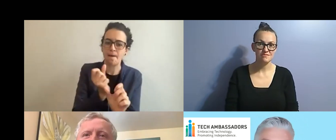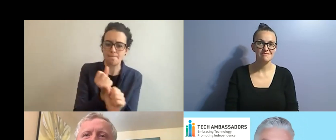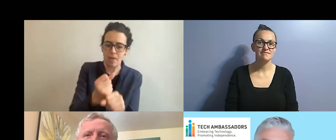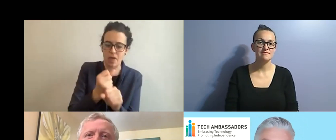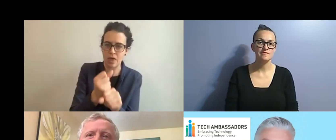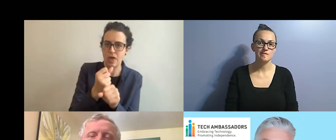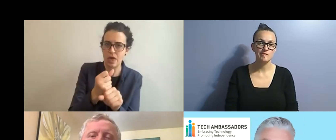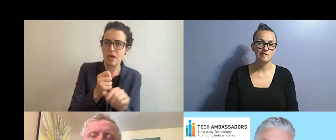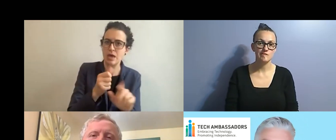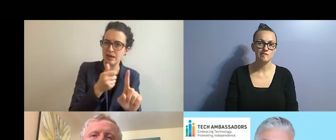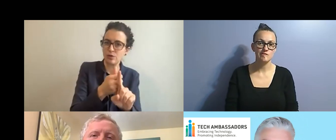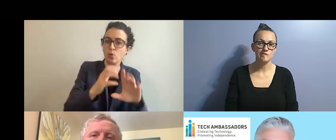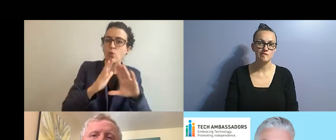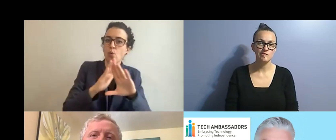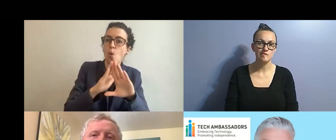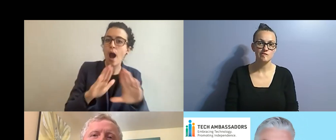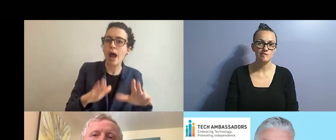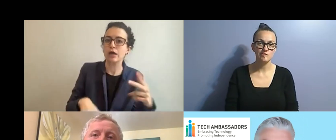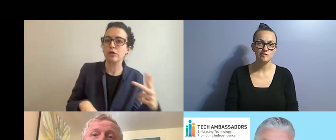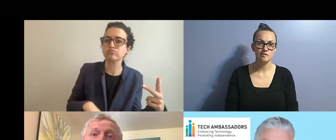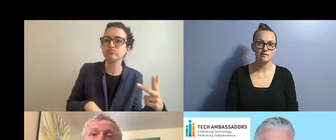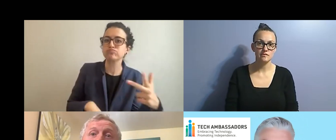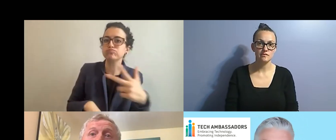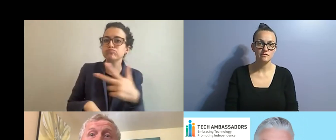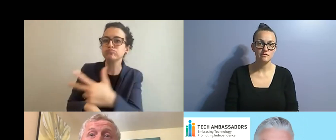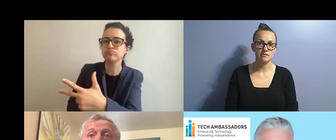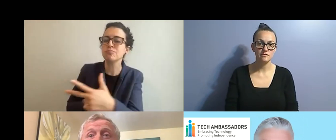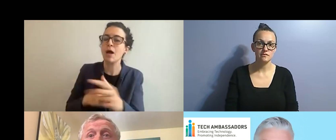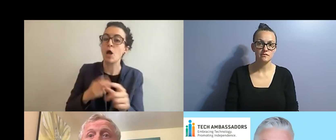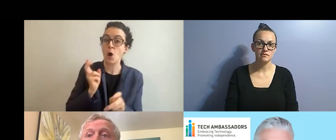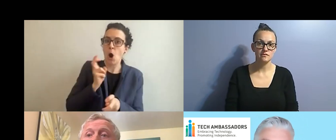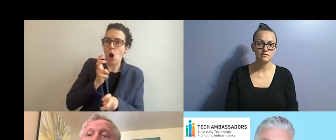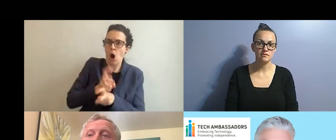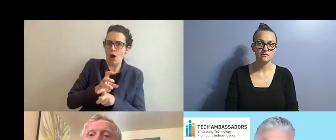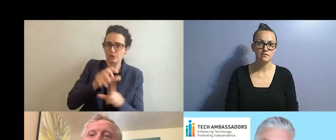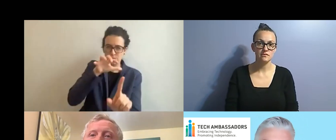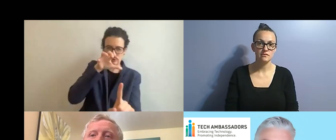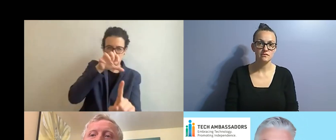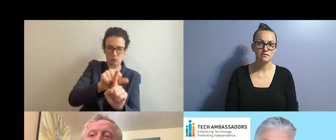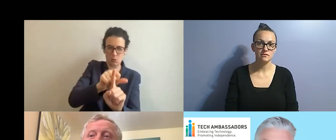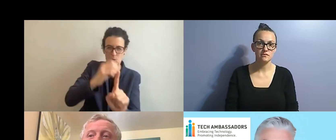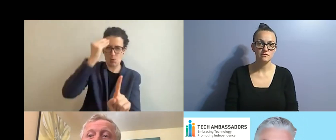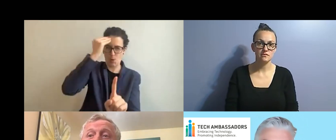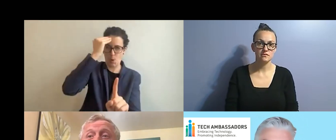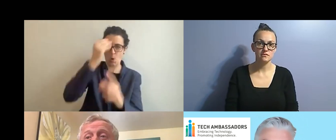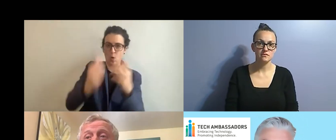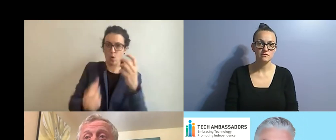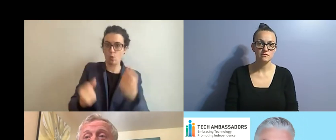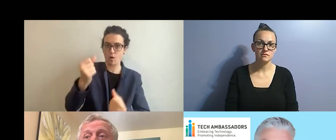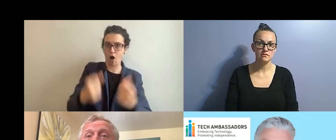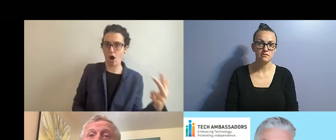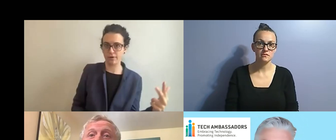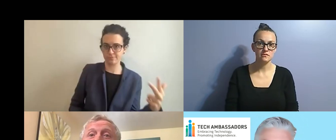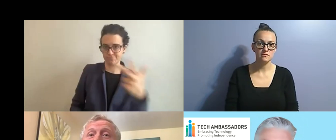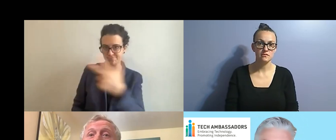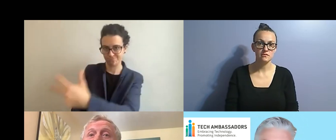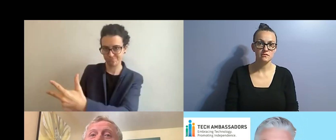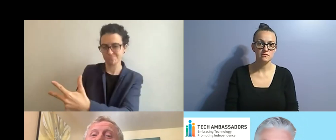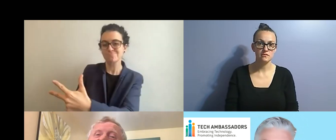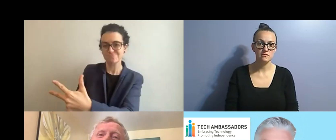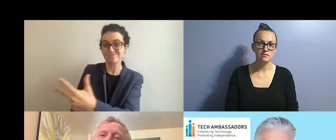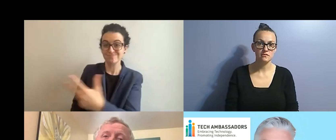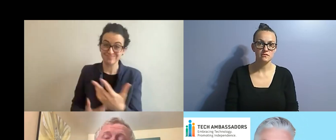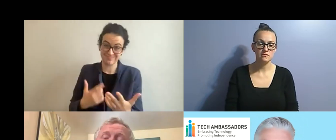And then, that makes it harder to be able to identify.